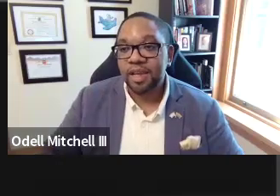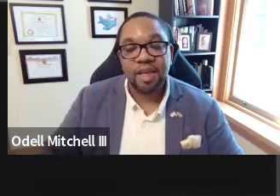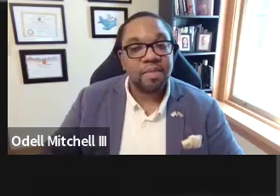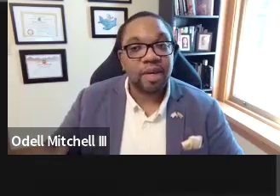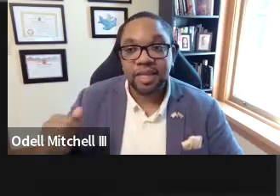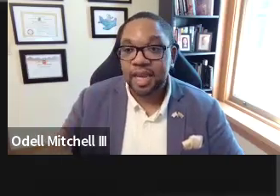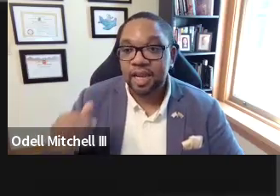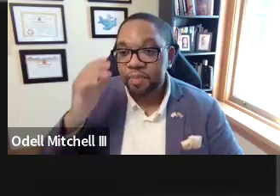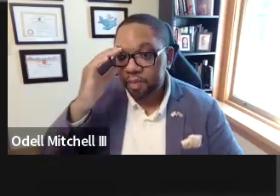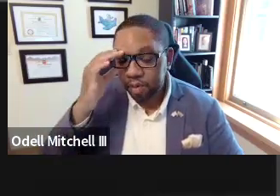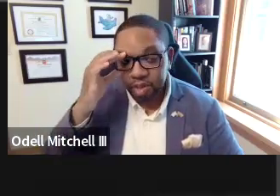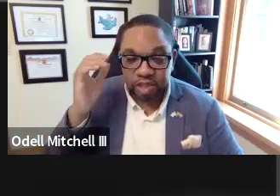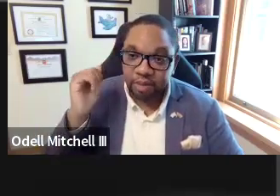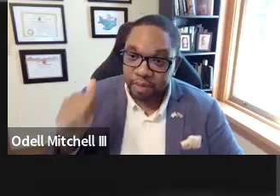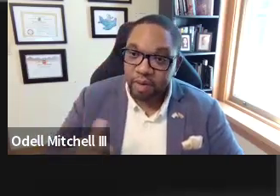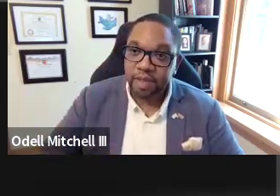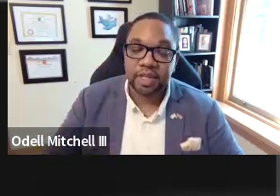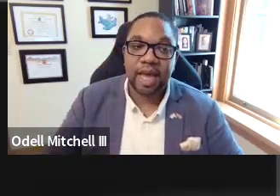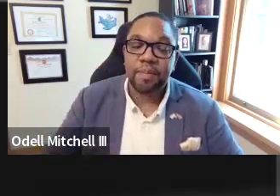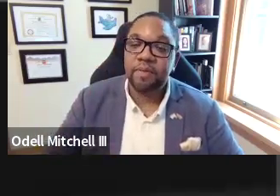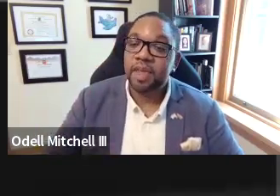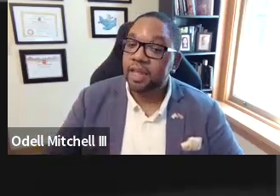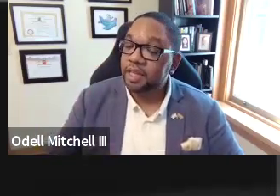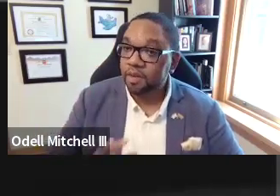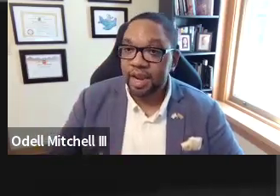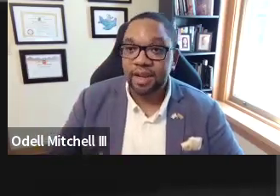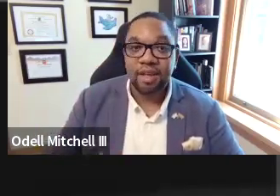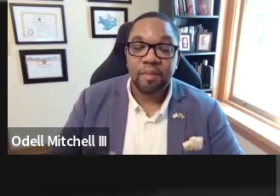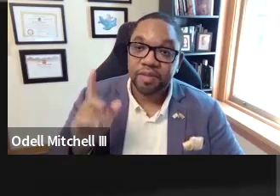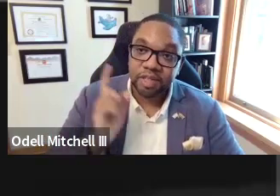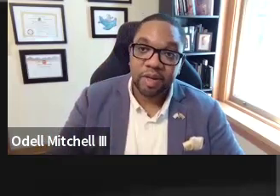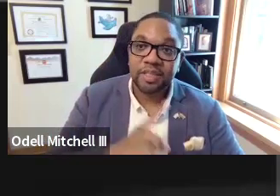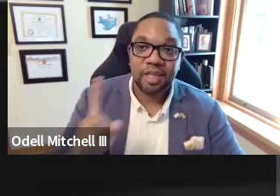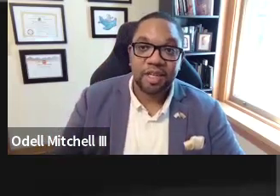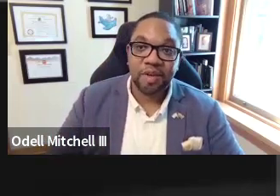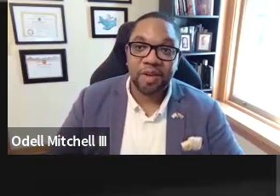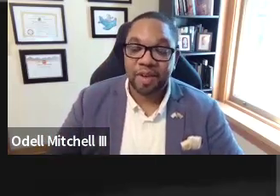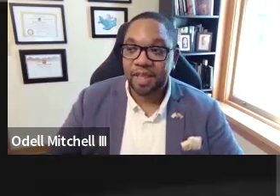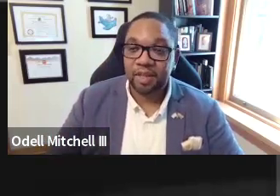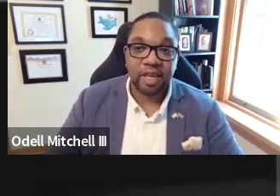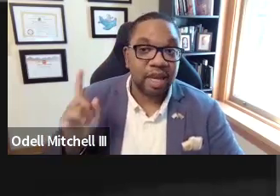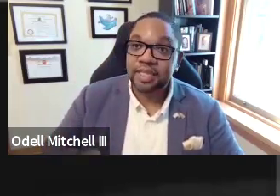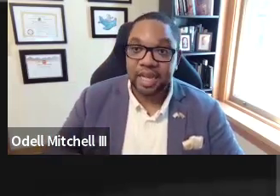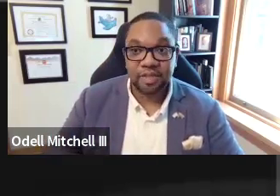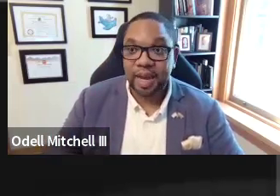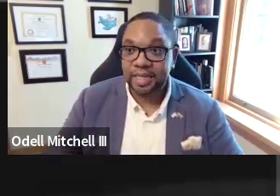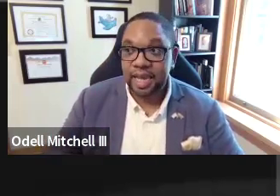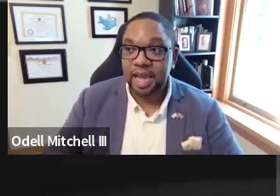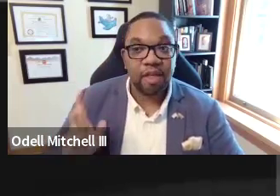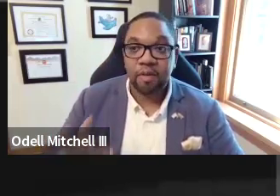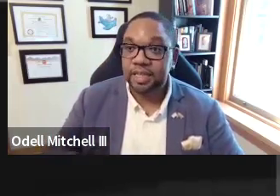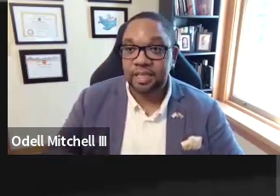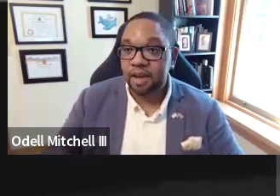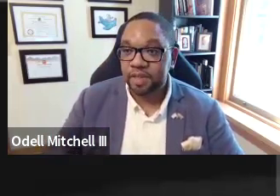important. People get excited, people push, people want things to happen, and that's great. But if someone is sending you an agreement and they're like, you got to sign this by